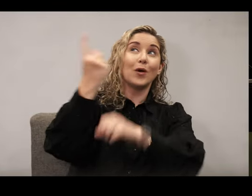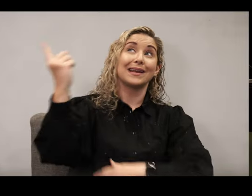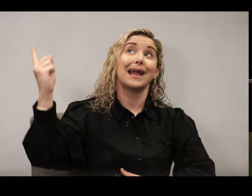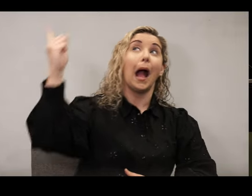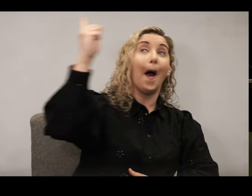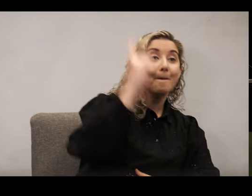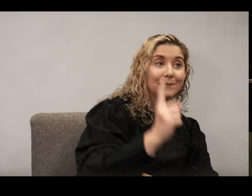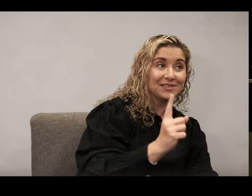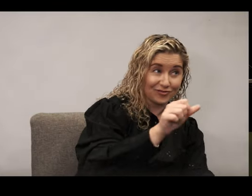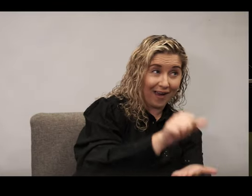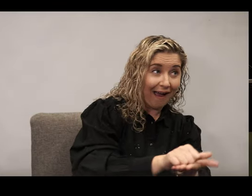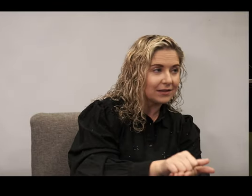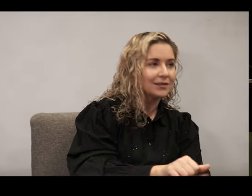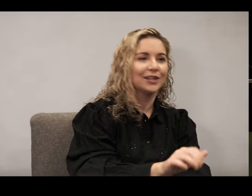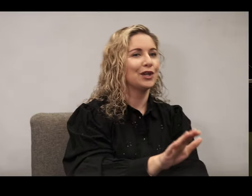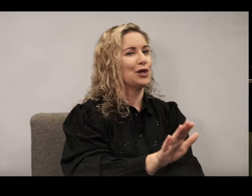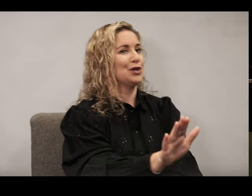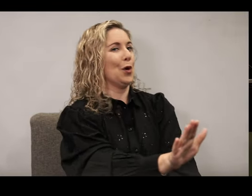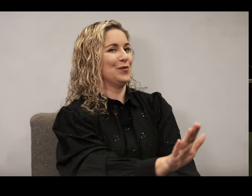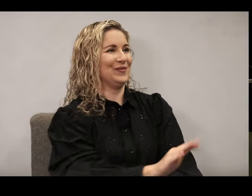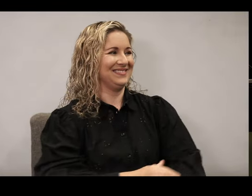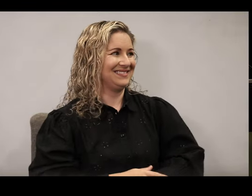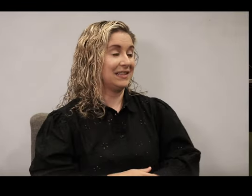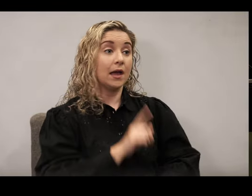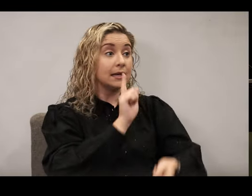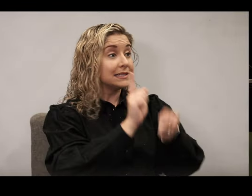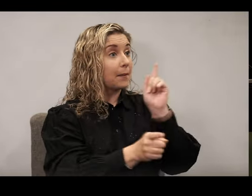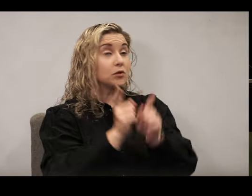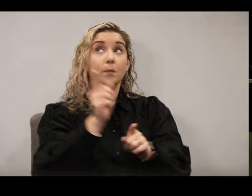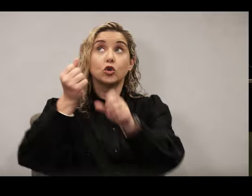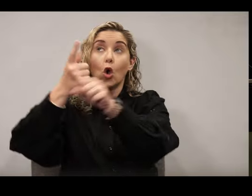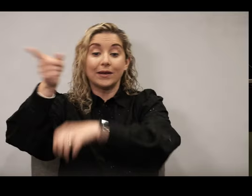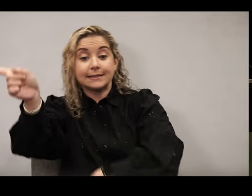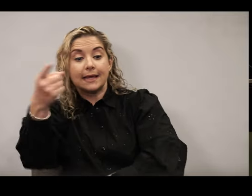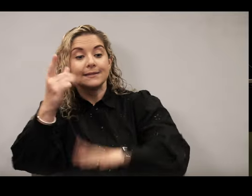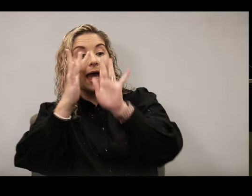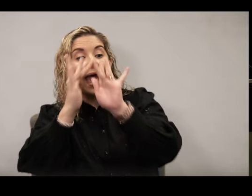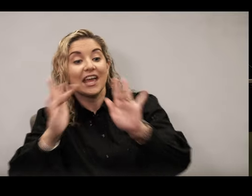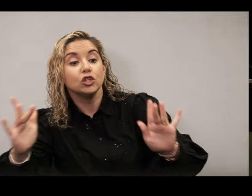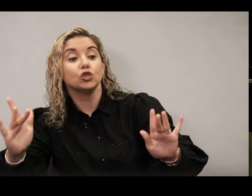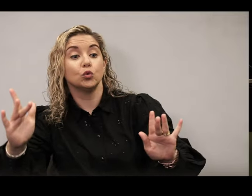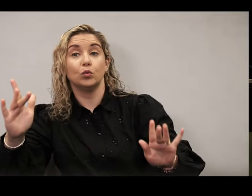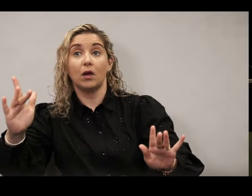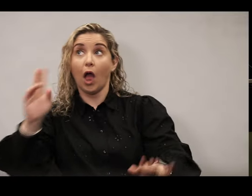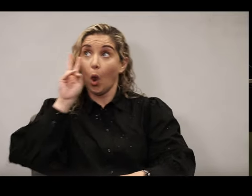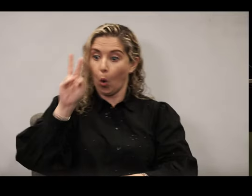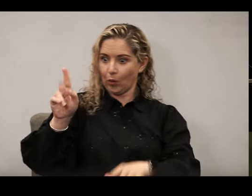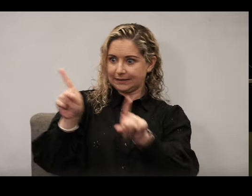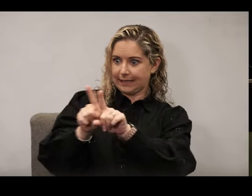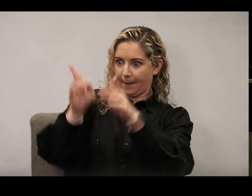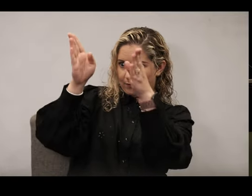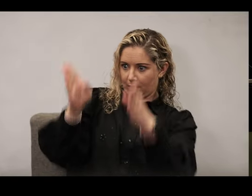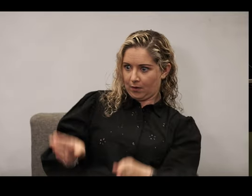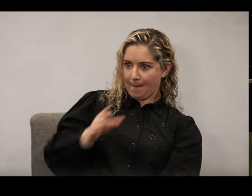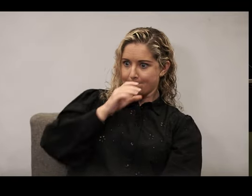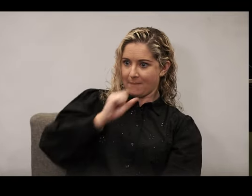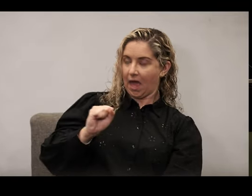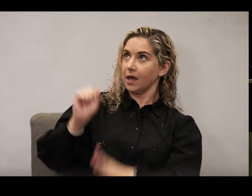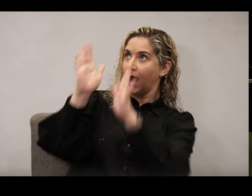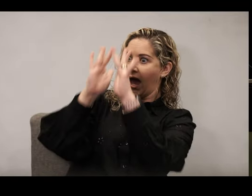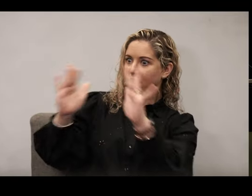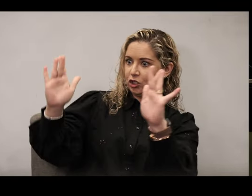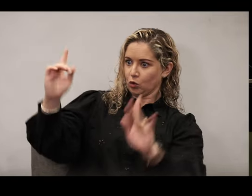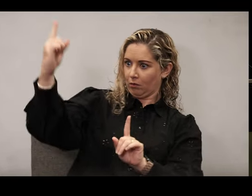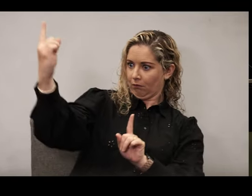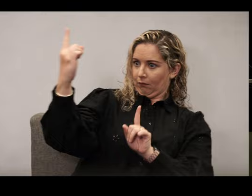no, actually. There are a number of times where angels appear, sometimes looking like humans, where angels appear and speak so